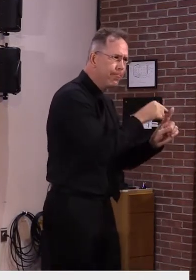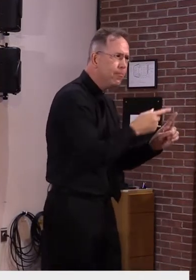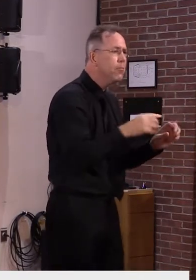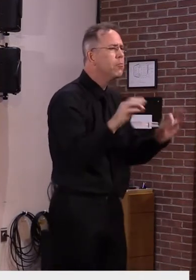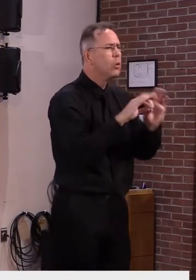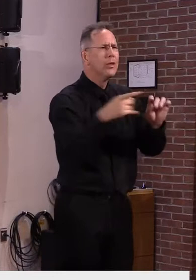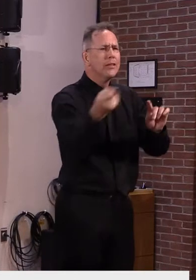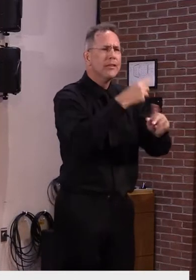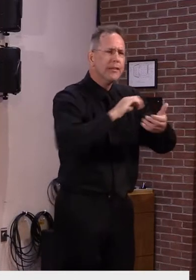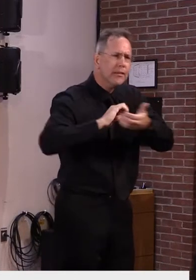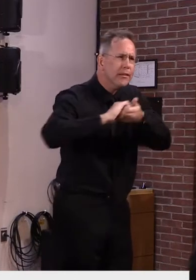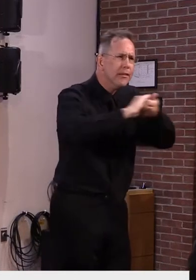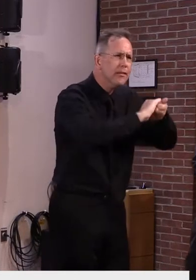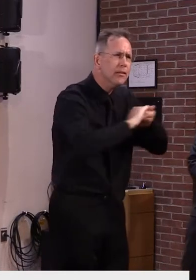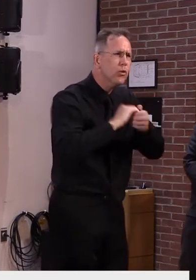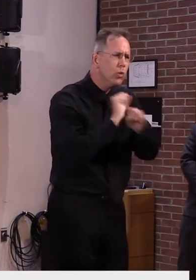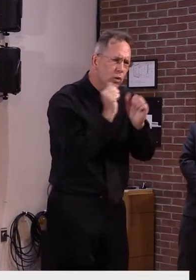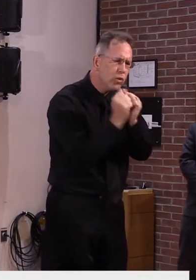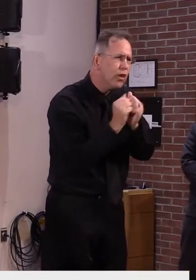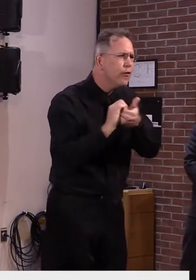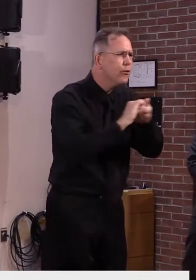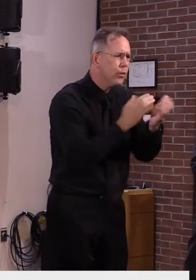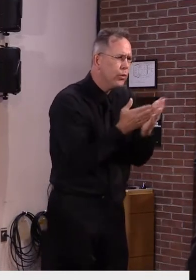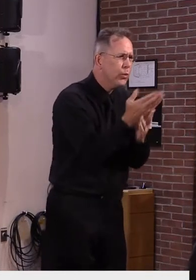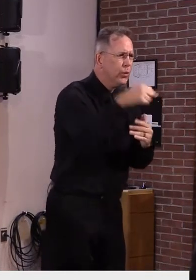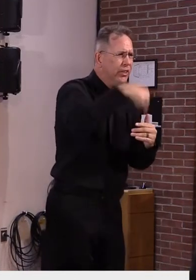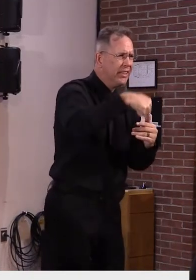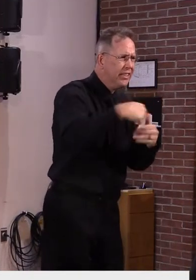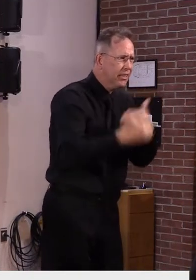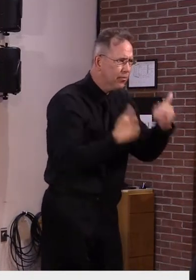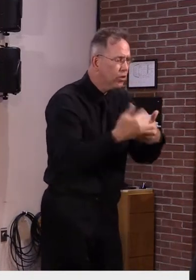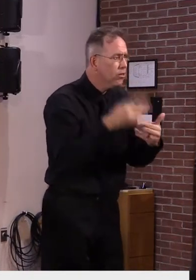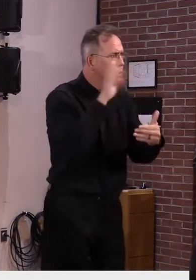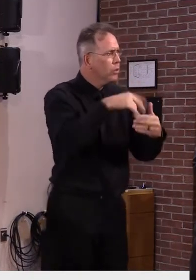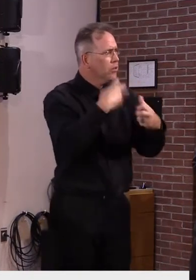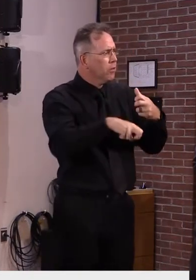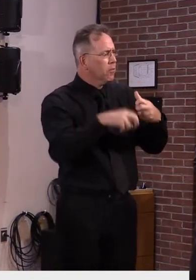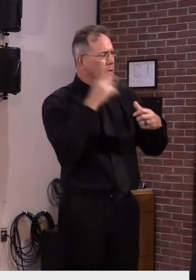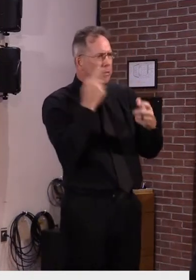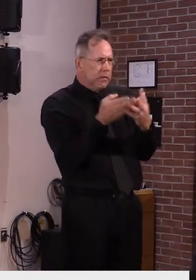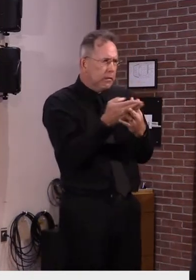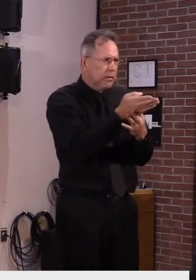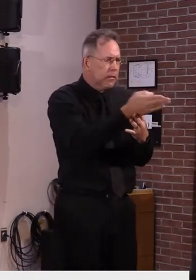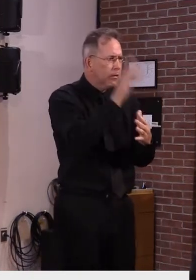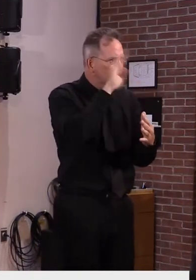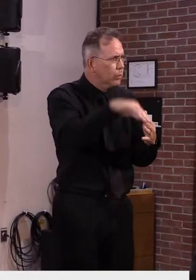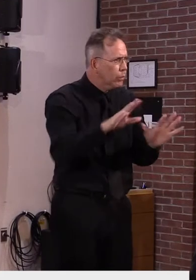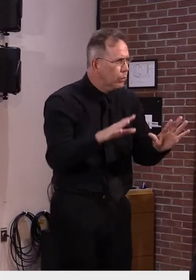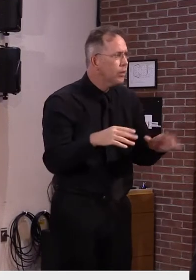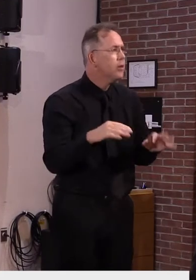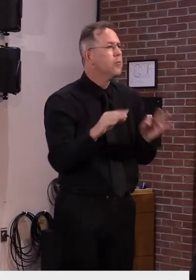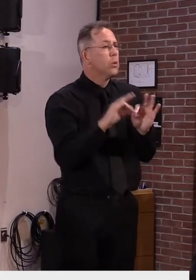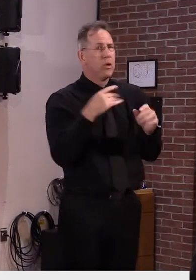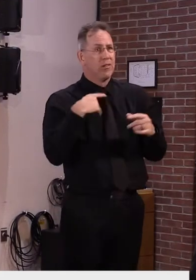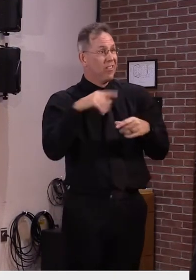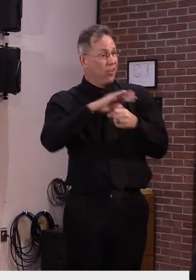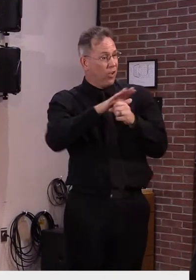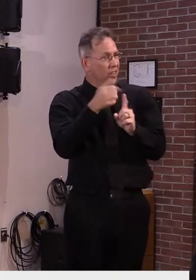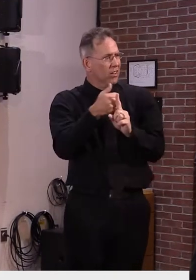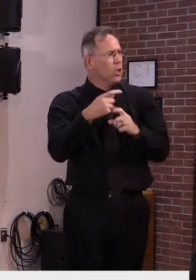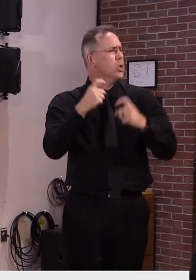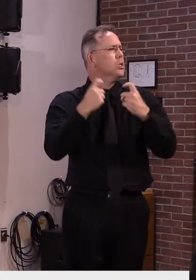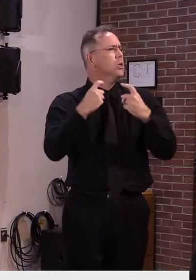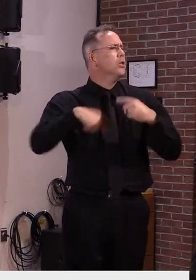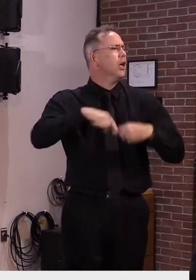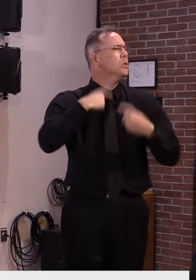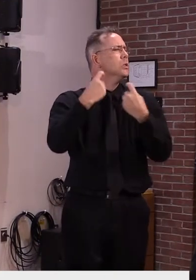one another during these difficult times. This pandemic has tested our strength over and over again.